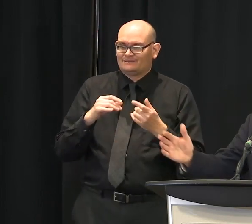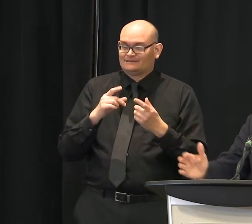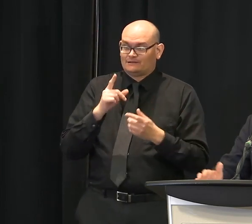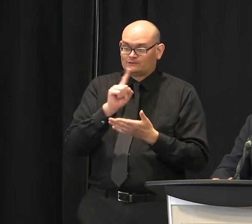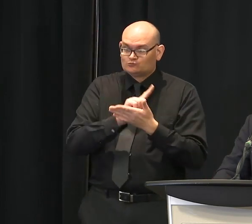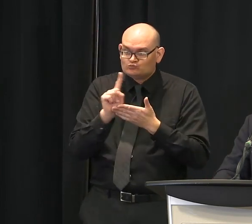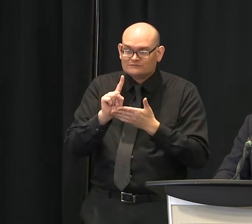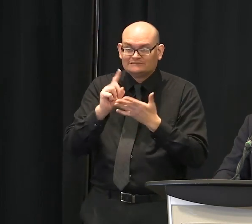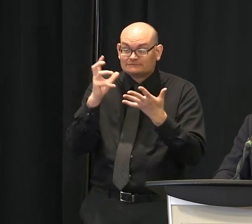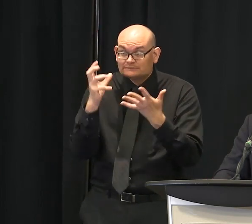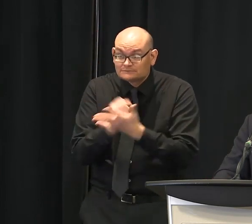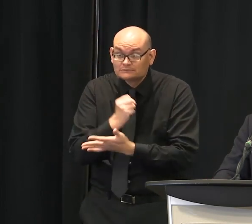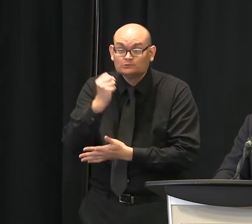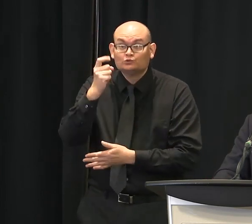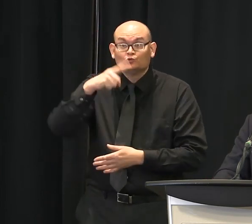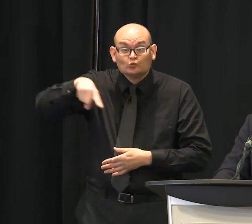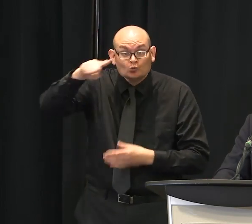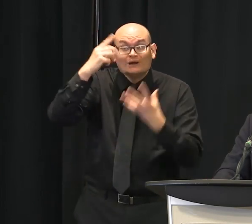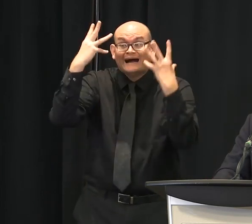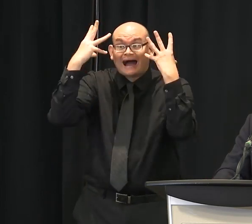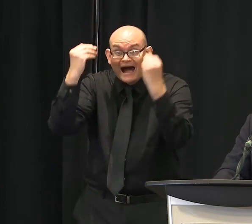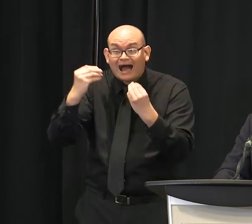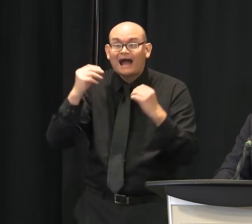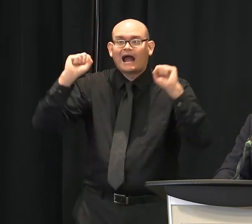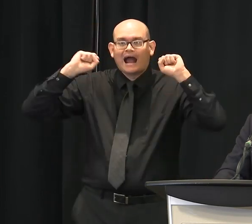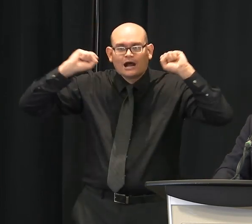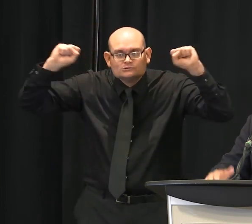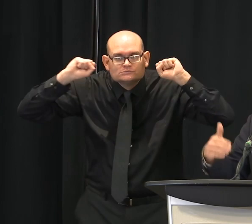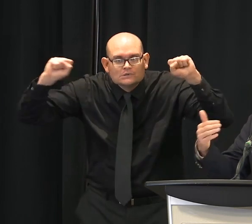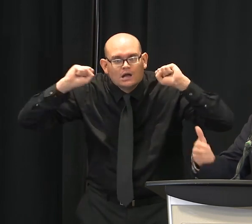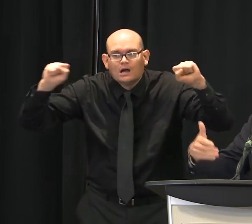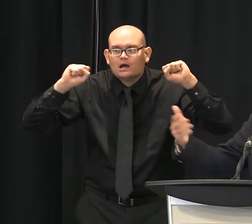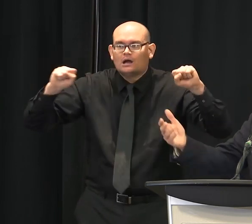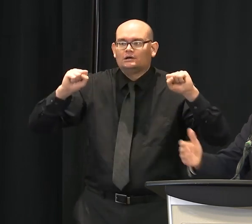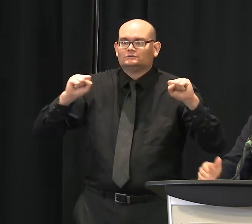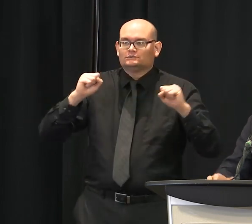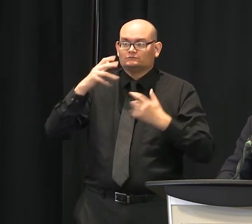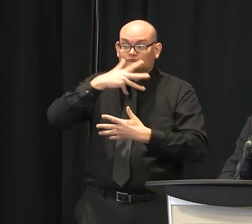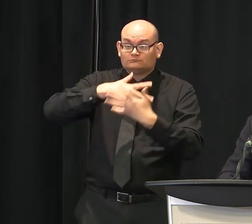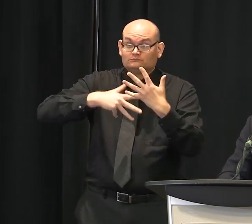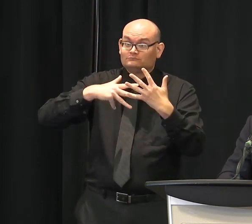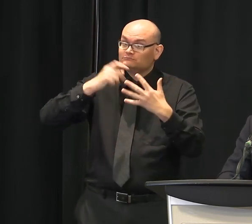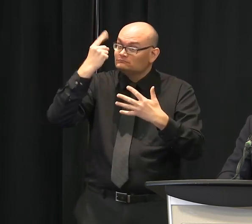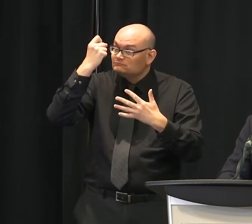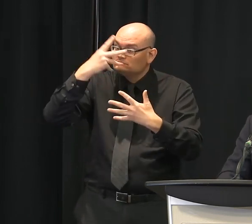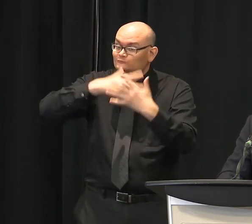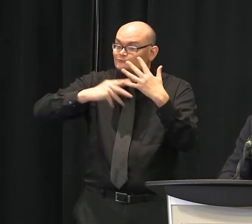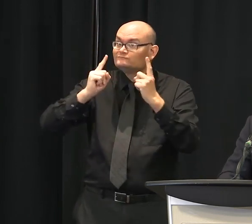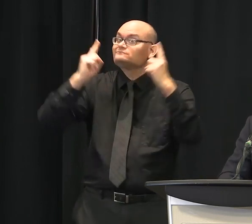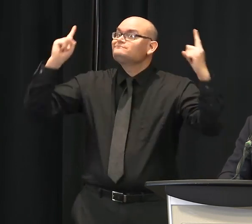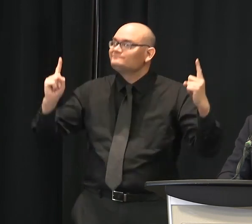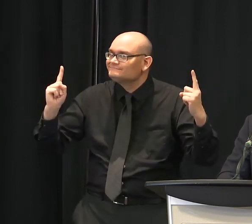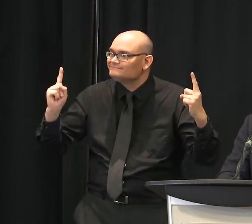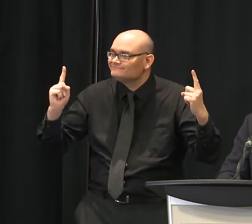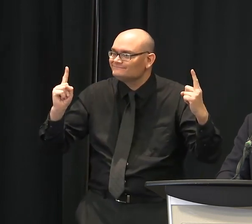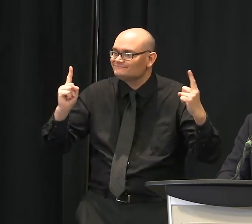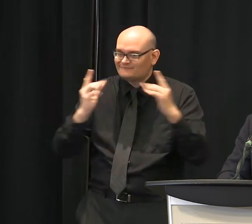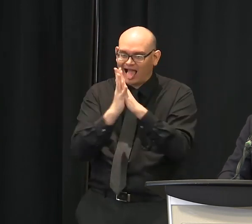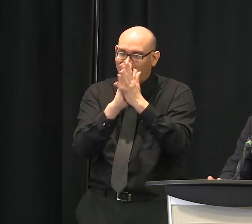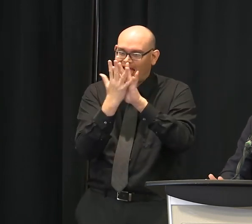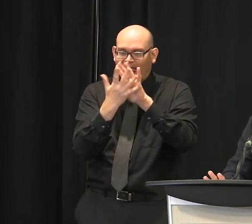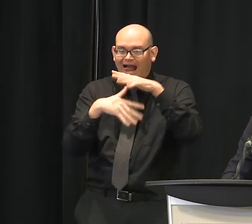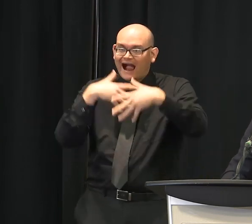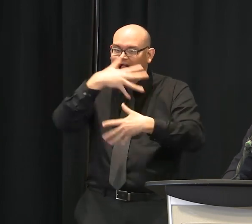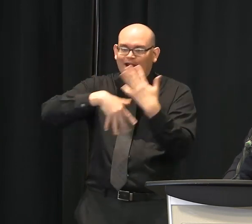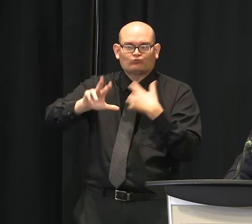keep your distance so we can keep the better things happening and continue a phased approach to opening. We're going to be careful. We're going to be cautious. We're going to be